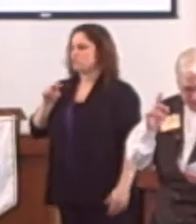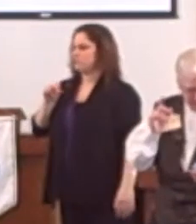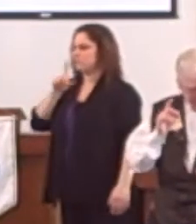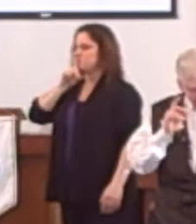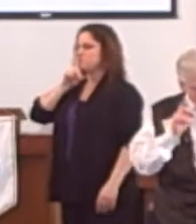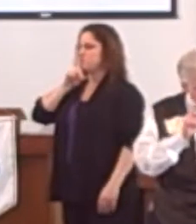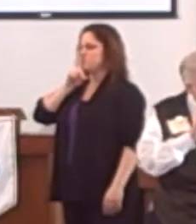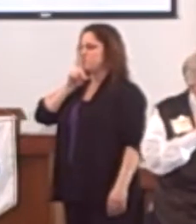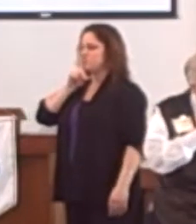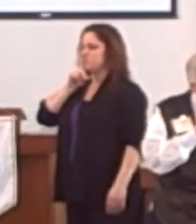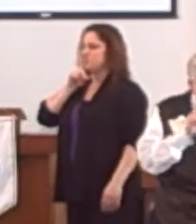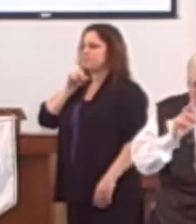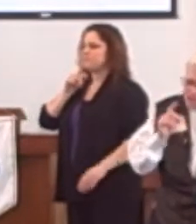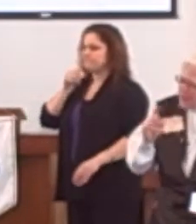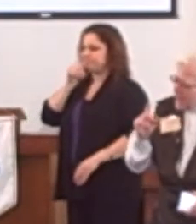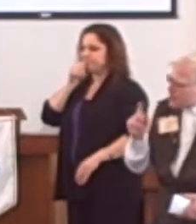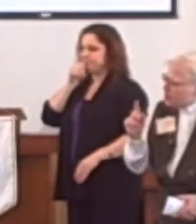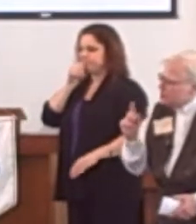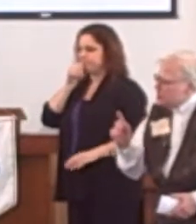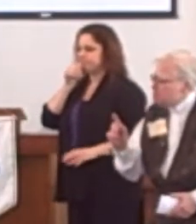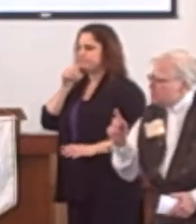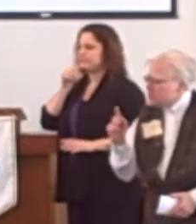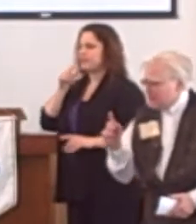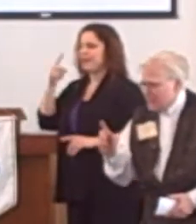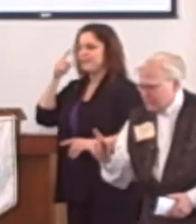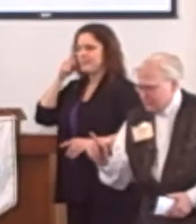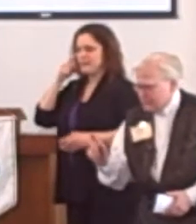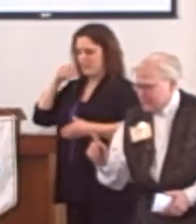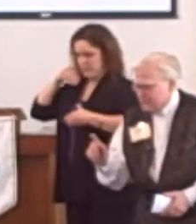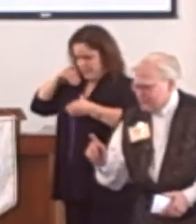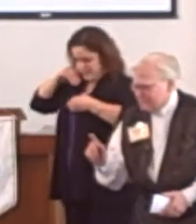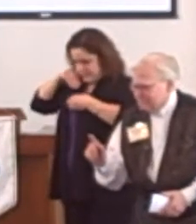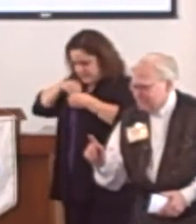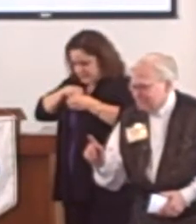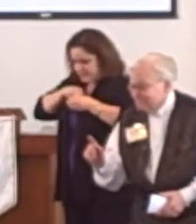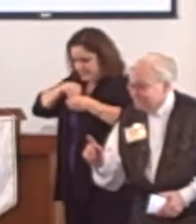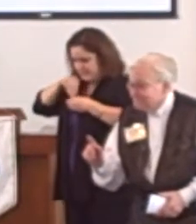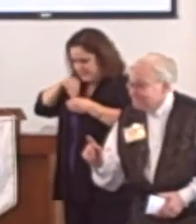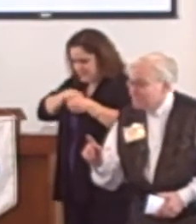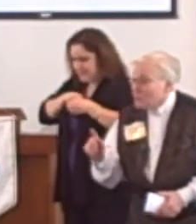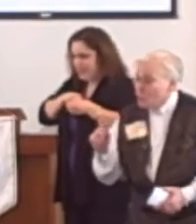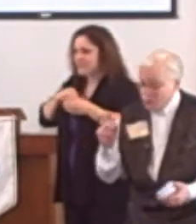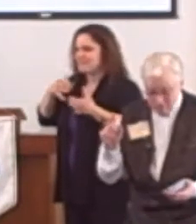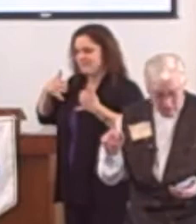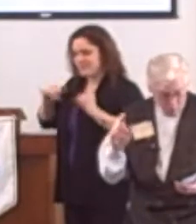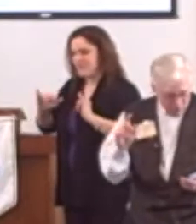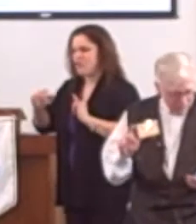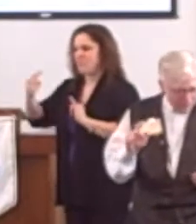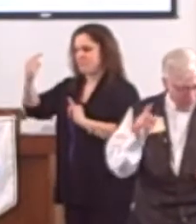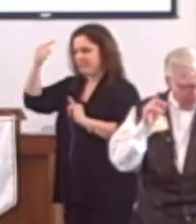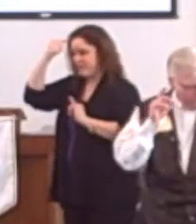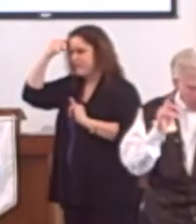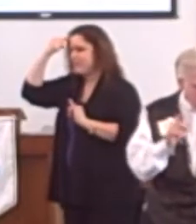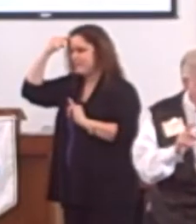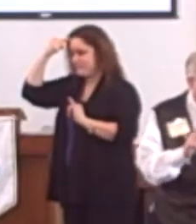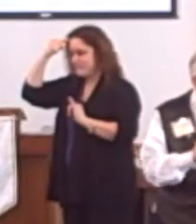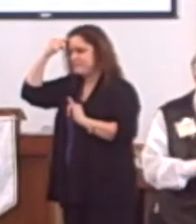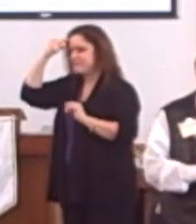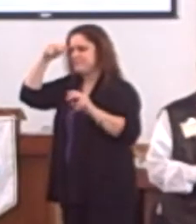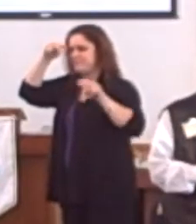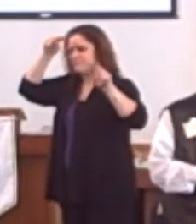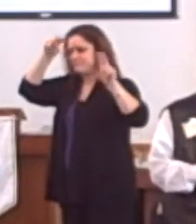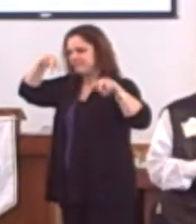but I think that at our deepest levels, we may really